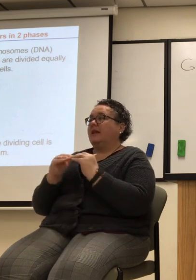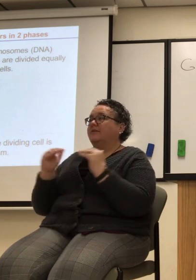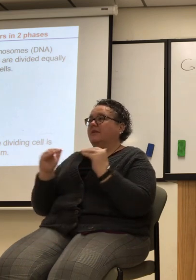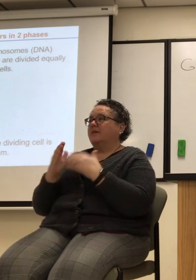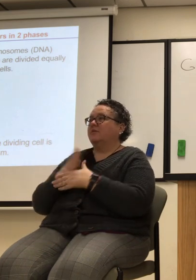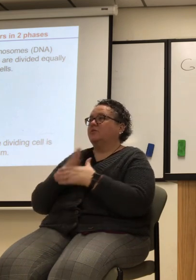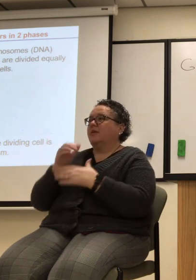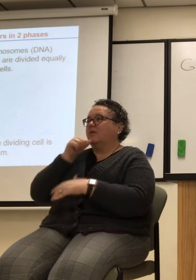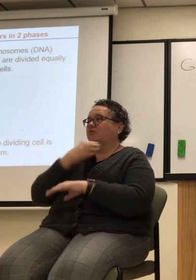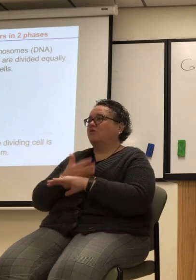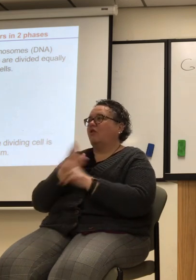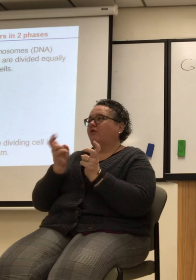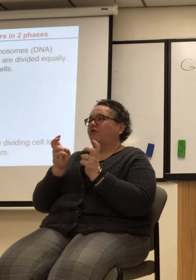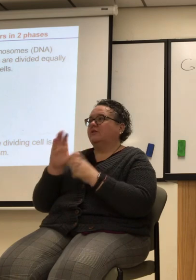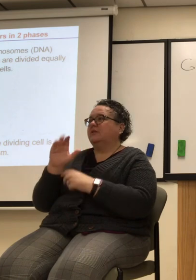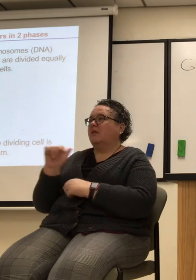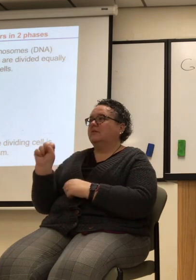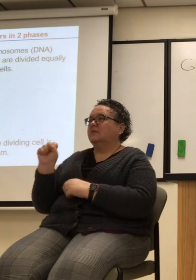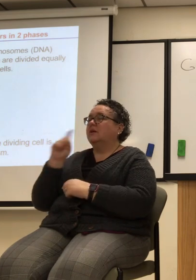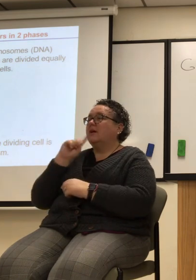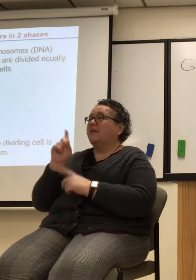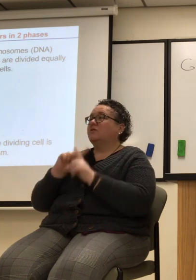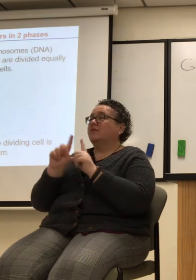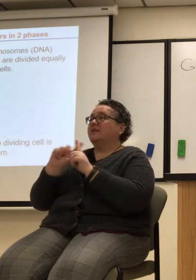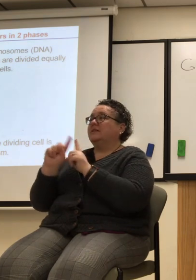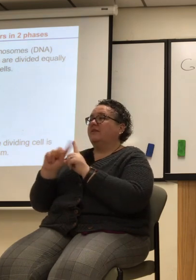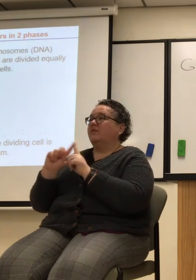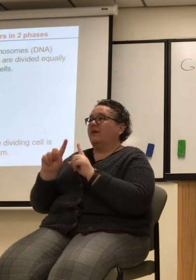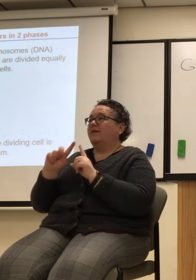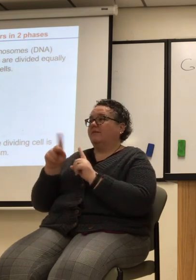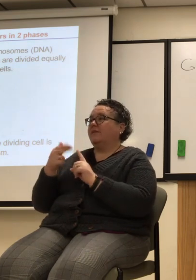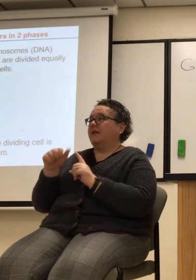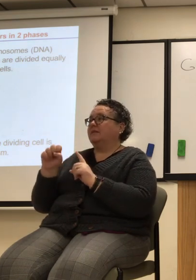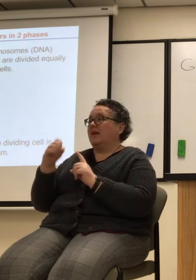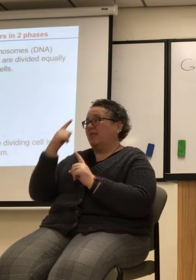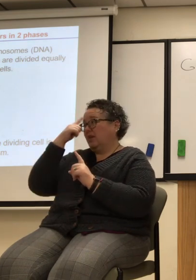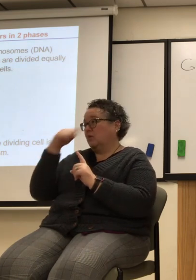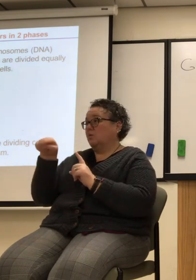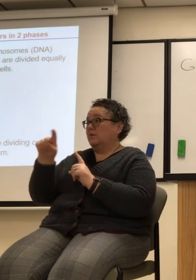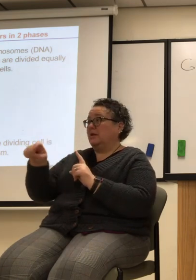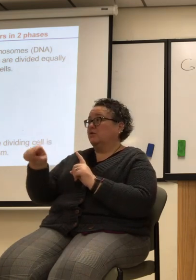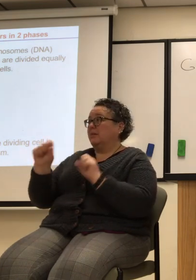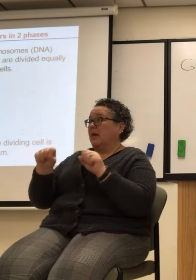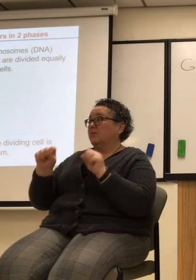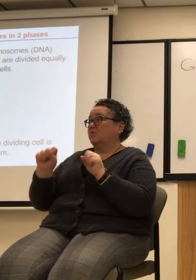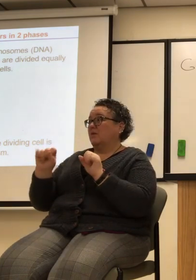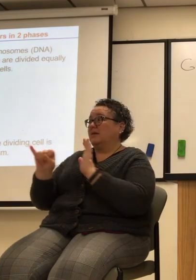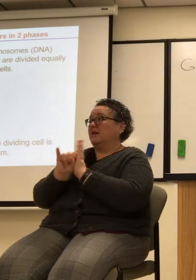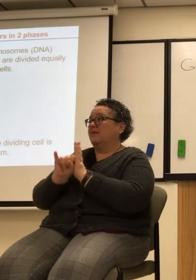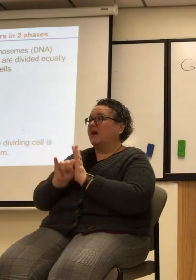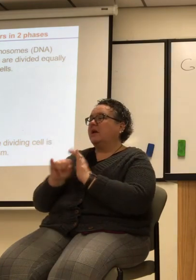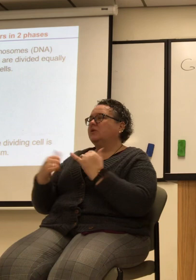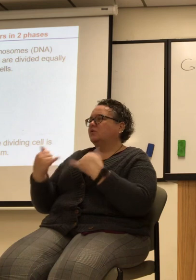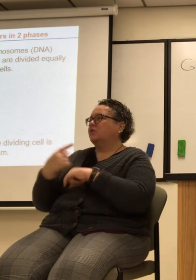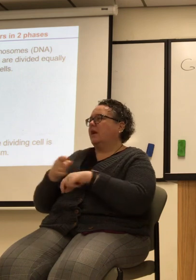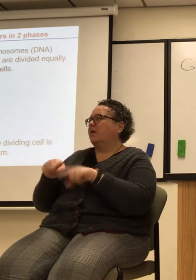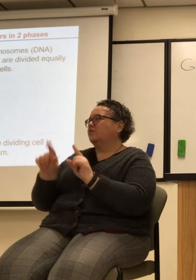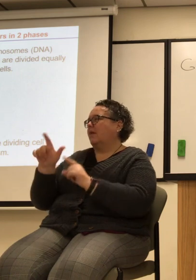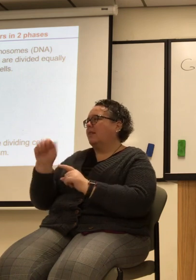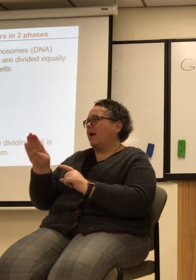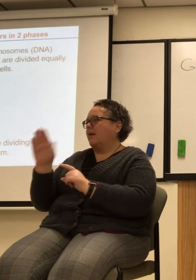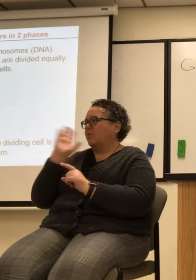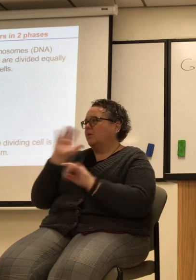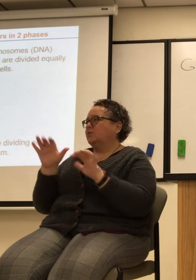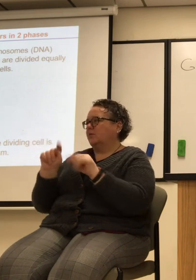different phases of cell division I think you should be able to identify. And I give you a chance to do that in lab today. And there's some things